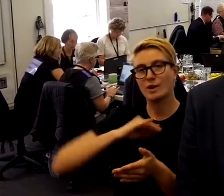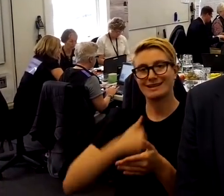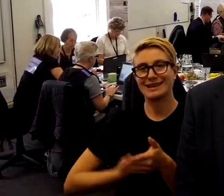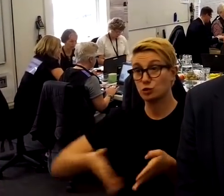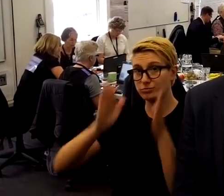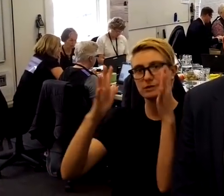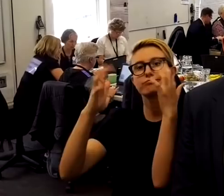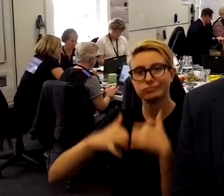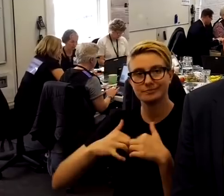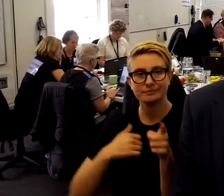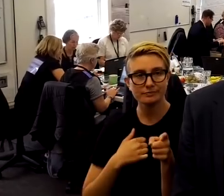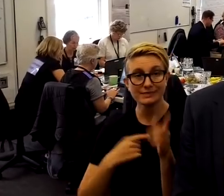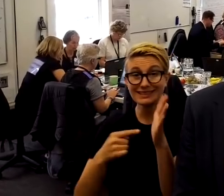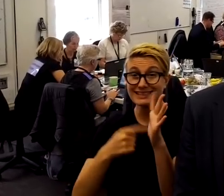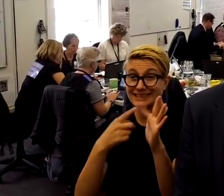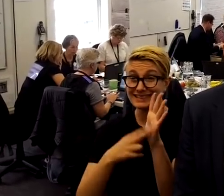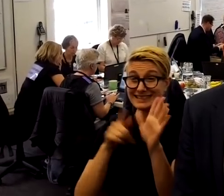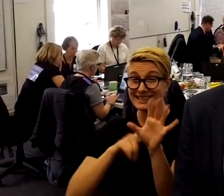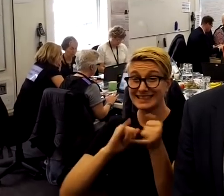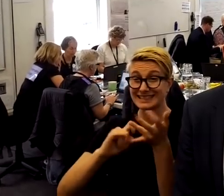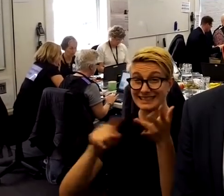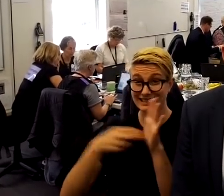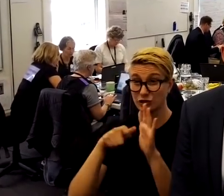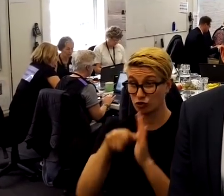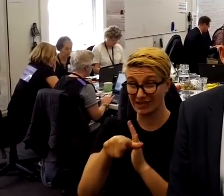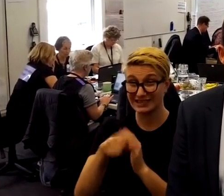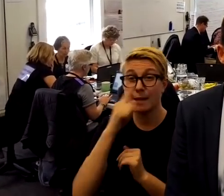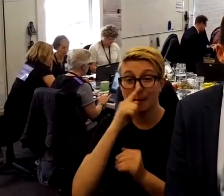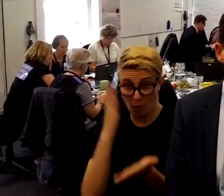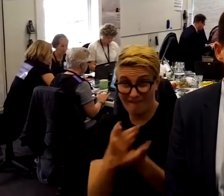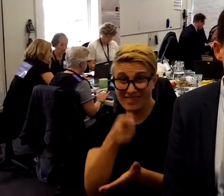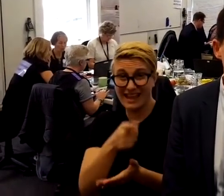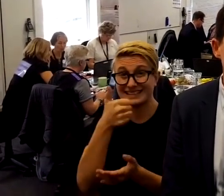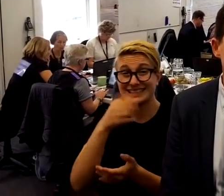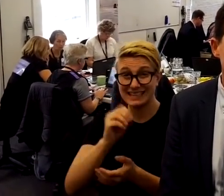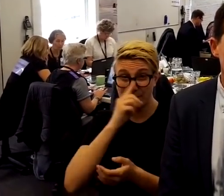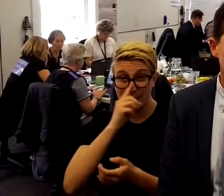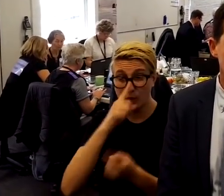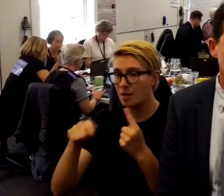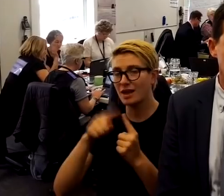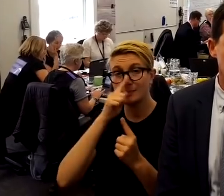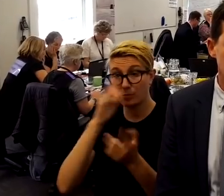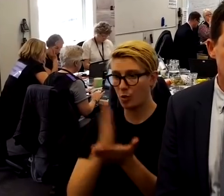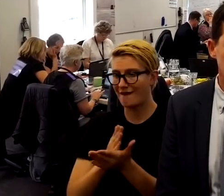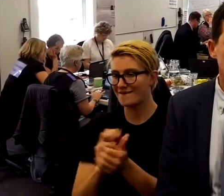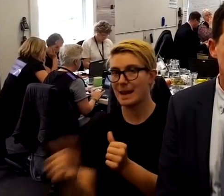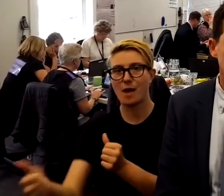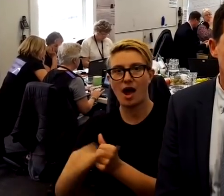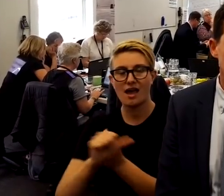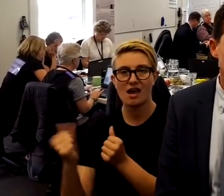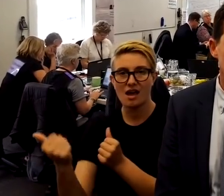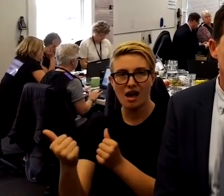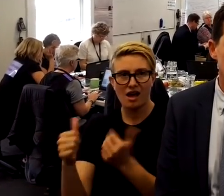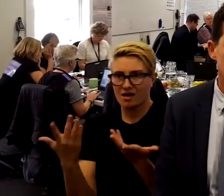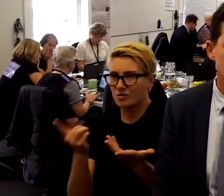In terms of Tennyson Street, I mean, residents have been evacuated from there, about 60, including the surrounding buildings, people also live there.